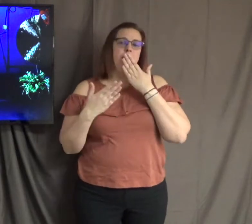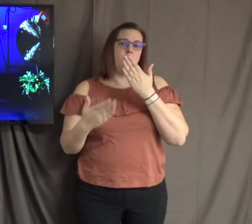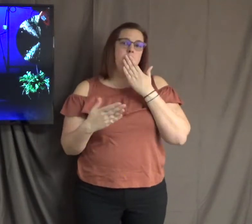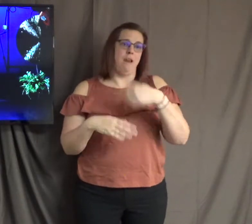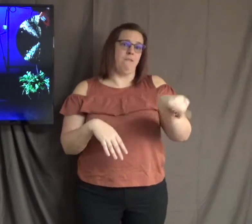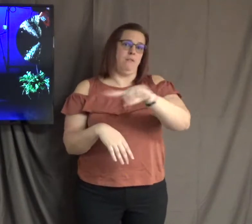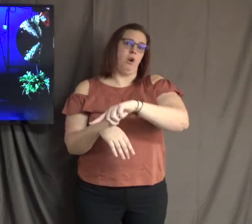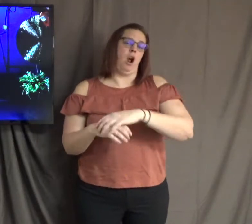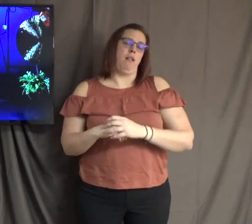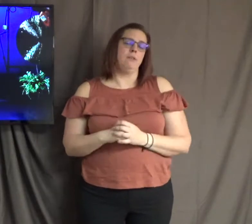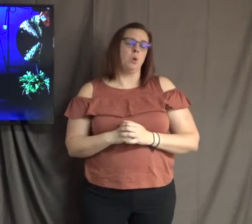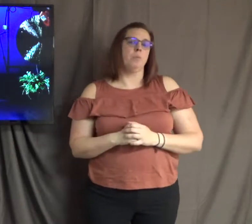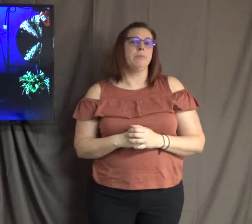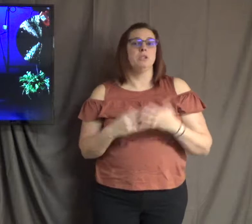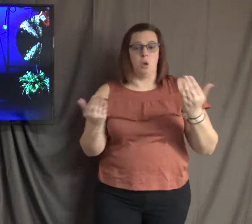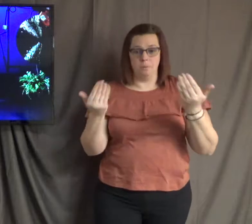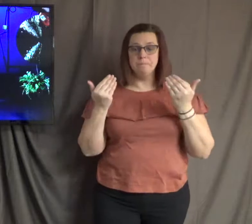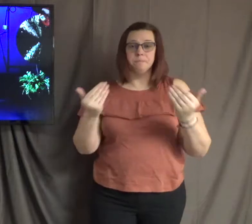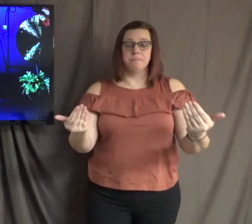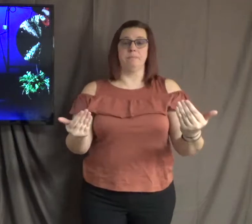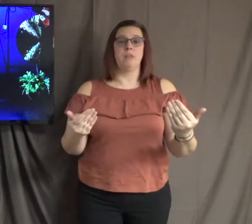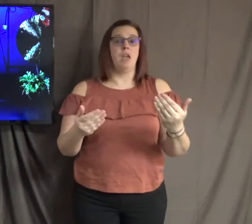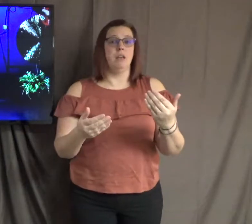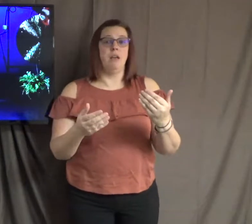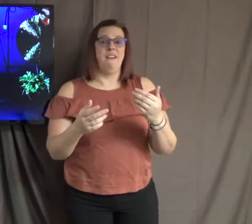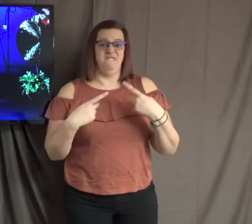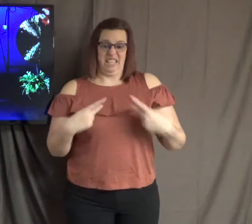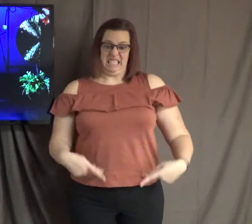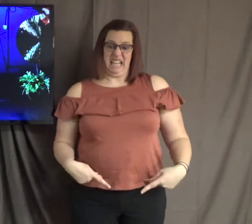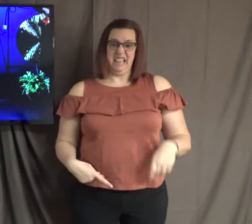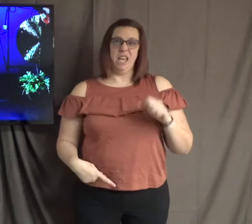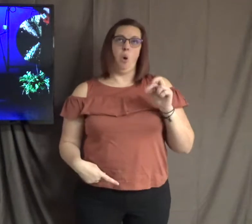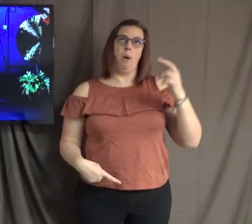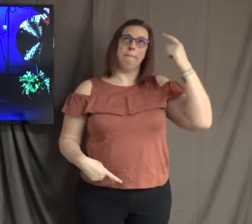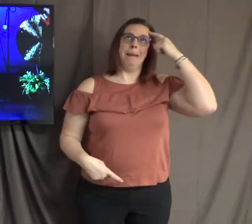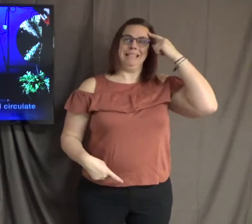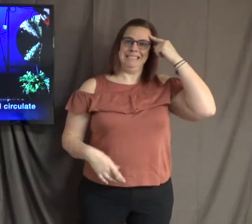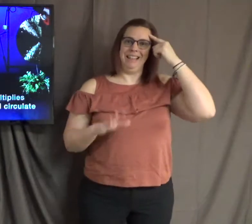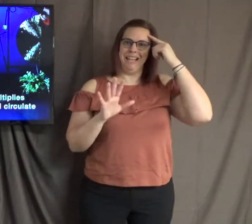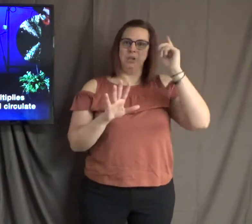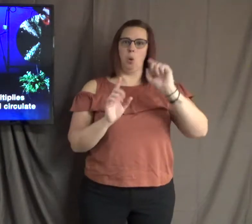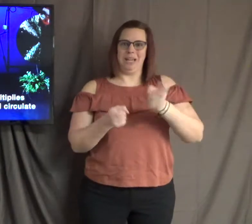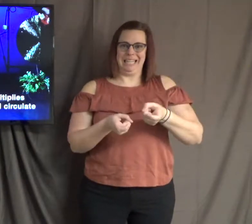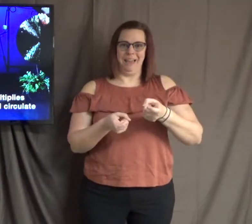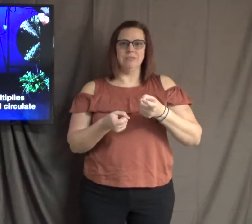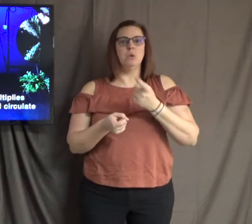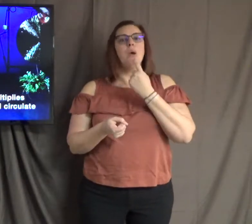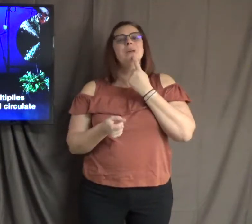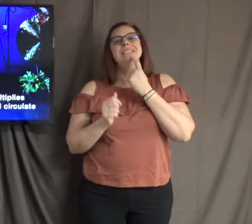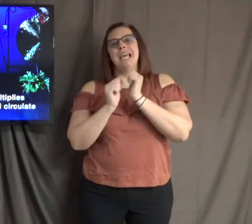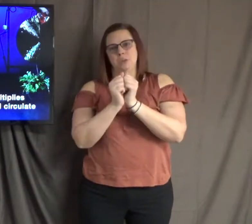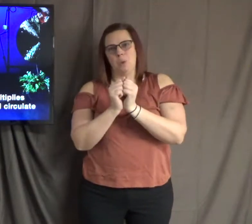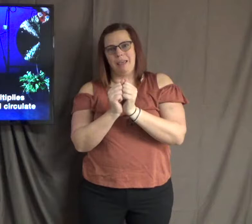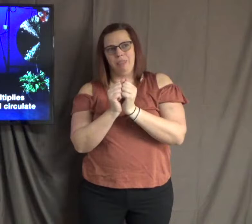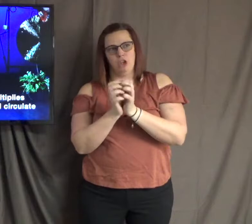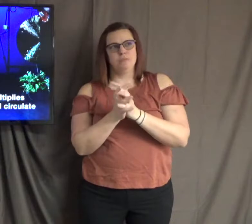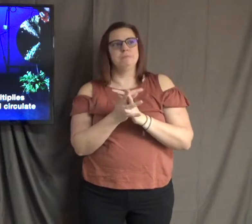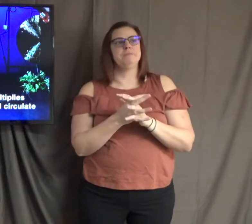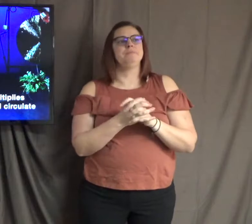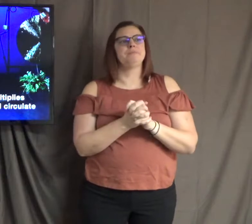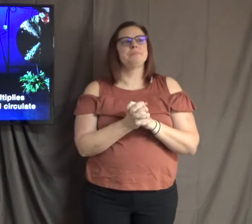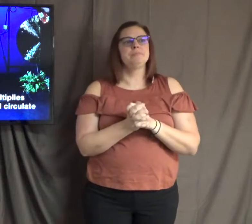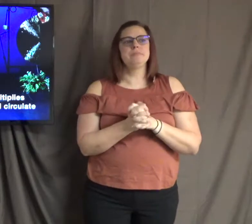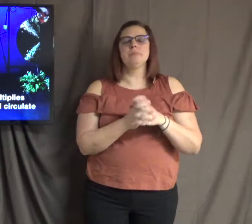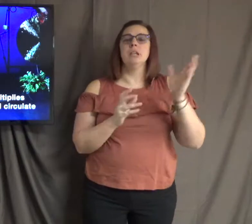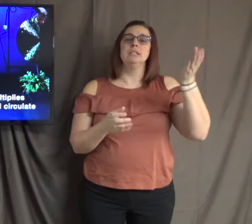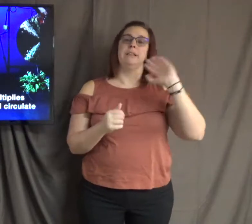of you. So with that, just invite everyone to take their gift physically or metaphorically, and we'll say our offering blessing together.